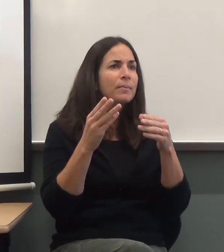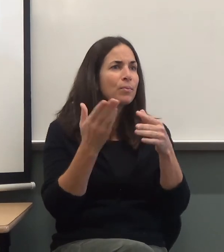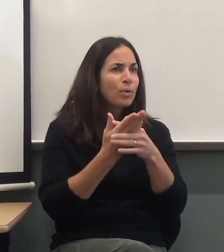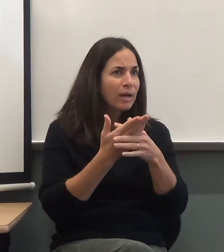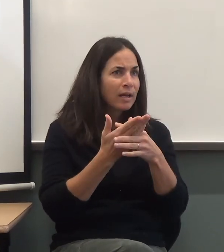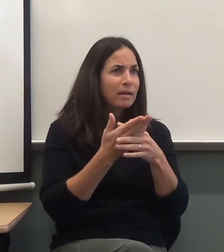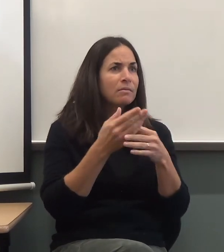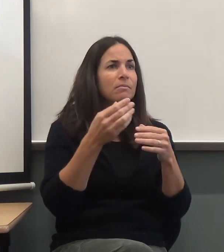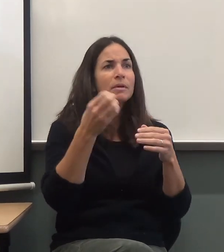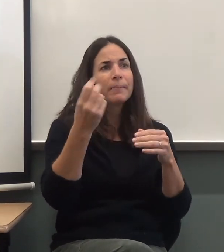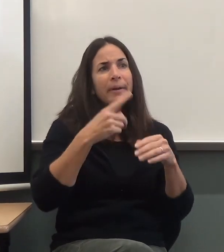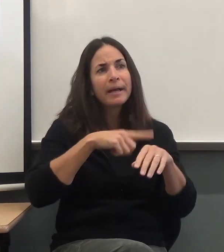o'clock.